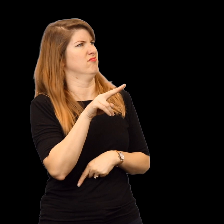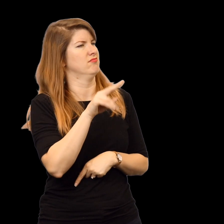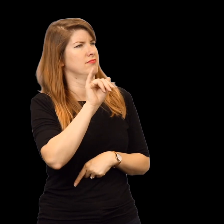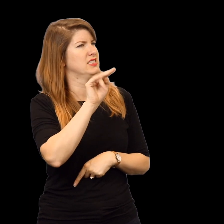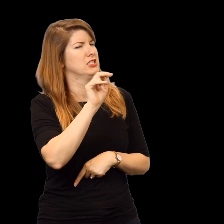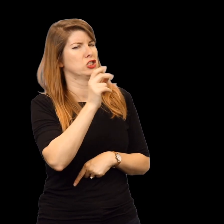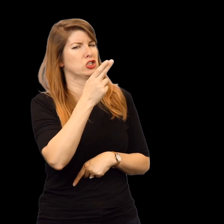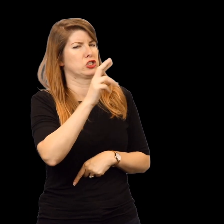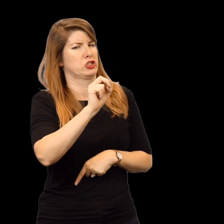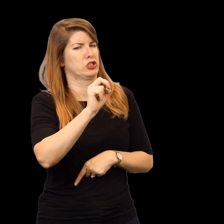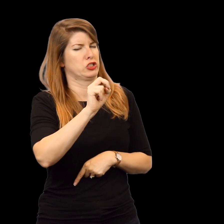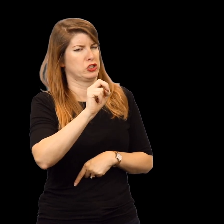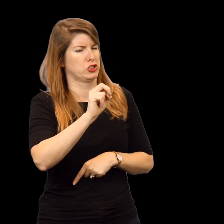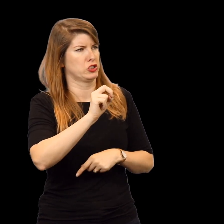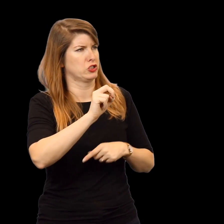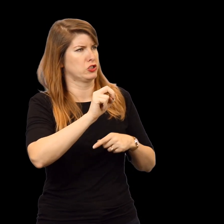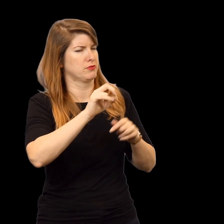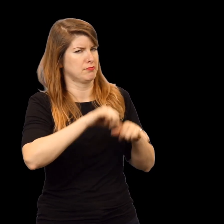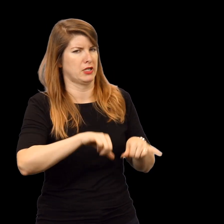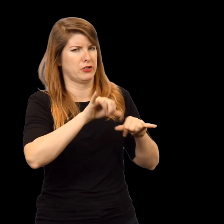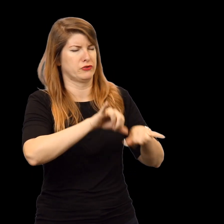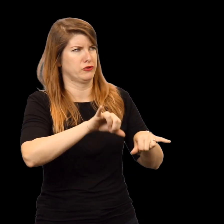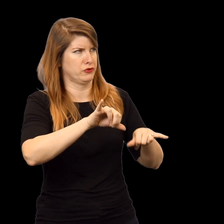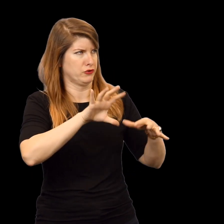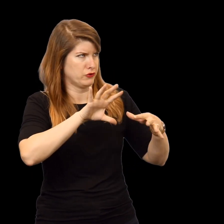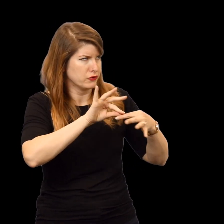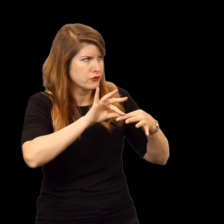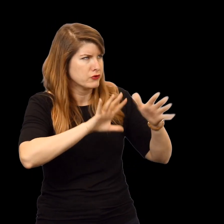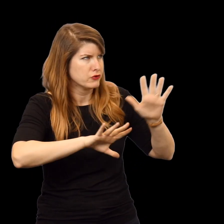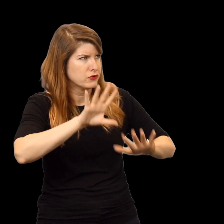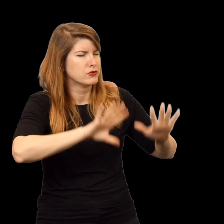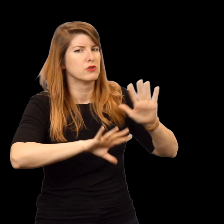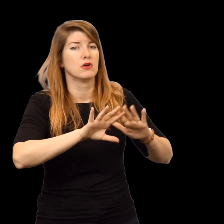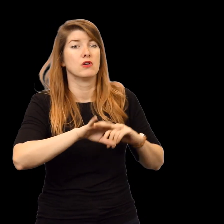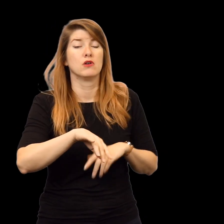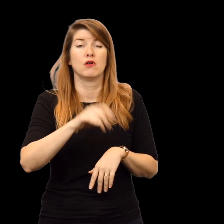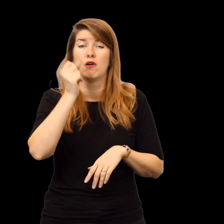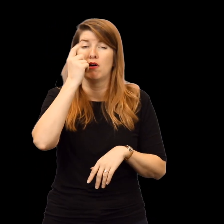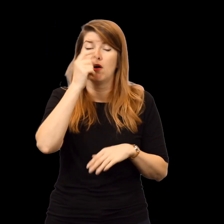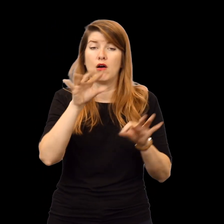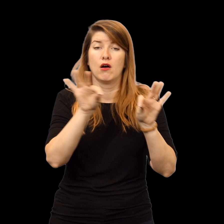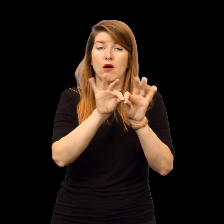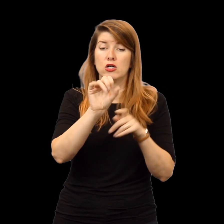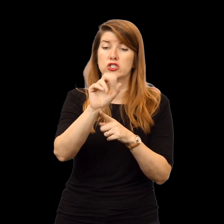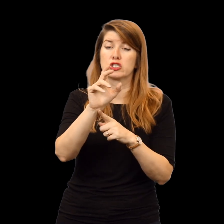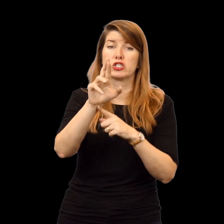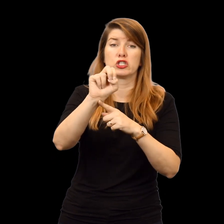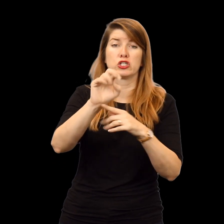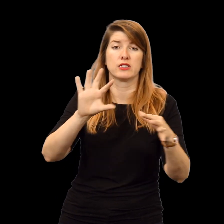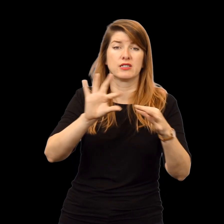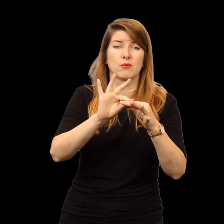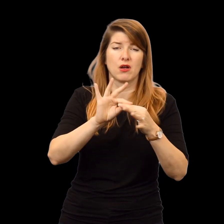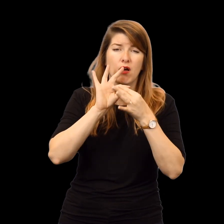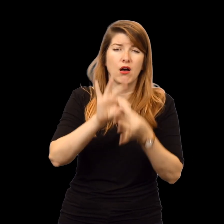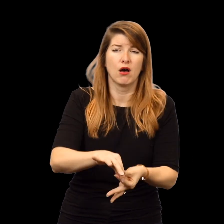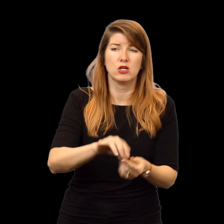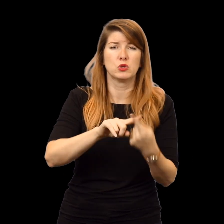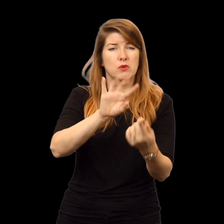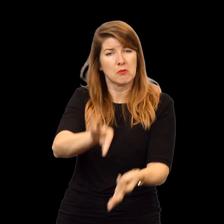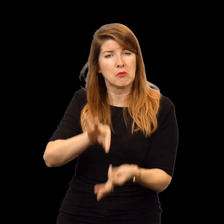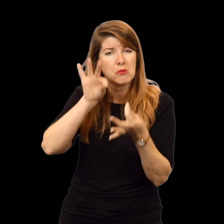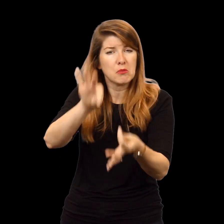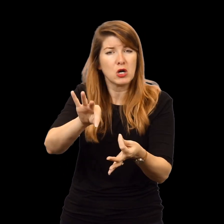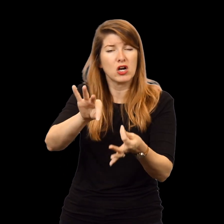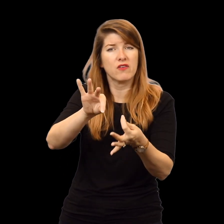insecure patterns. It's important to know that secure attachment is not about getting